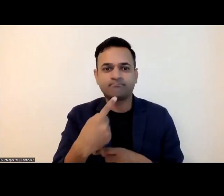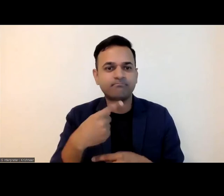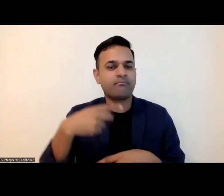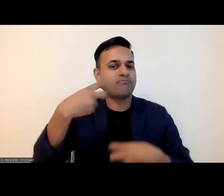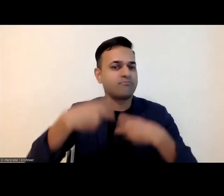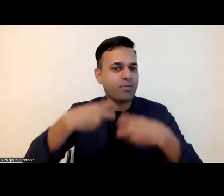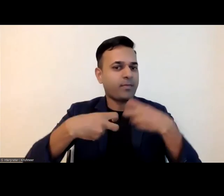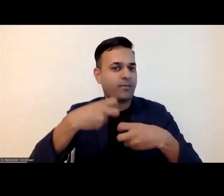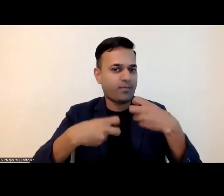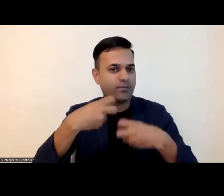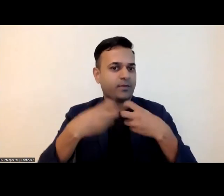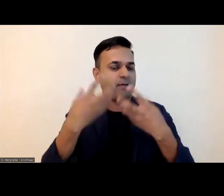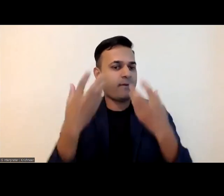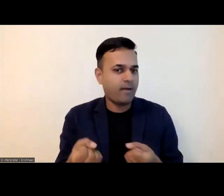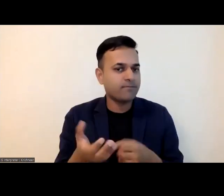situations.